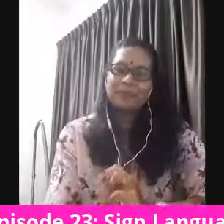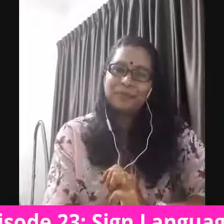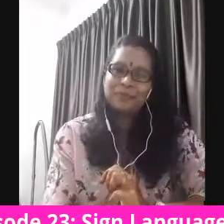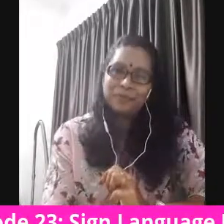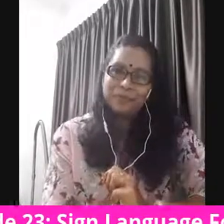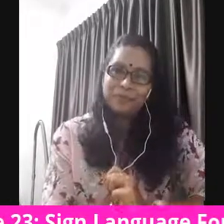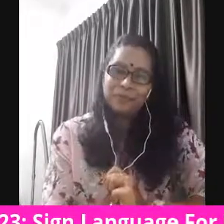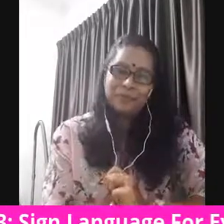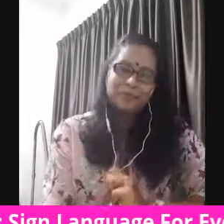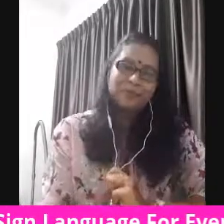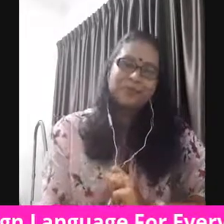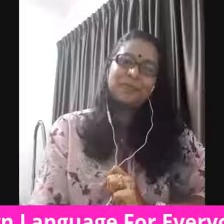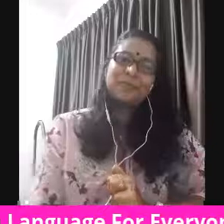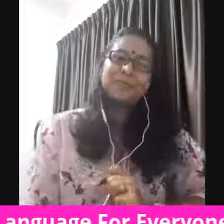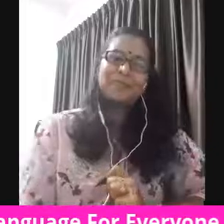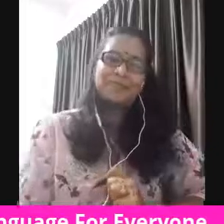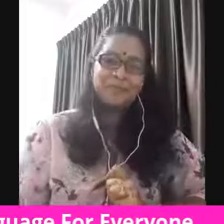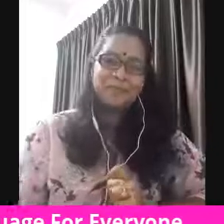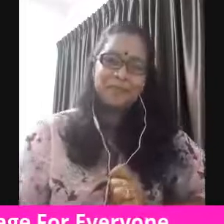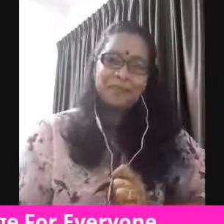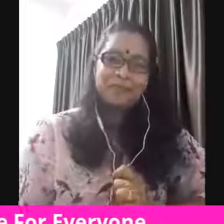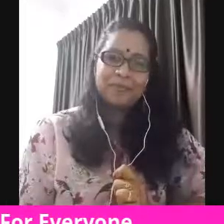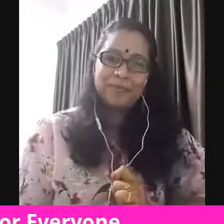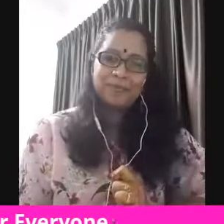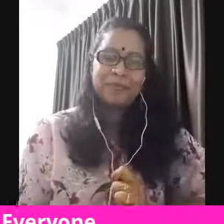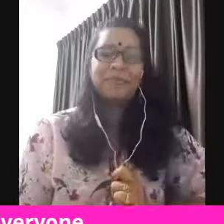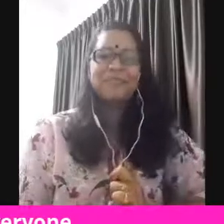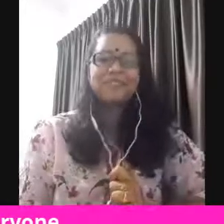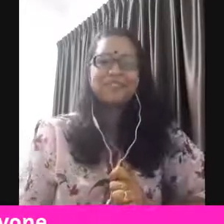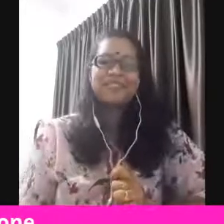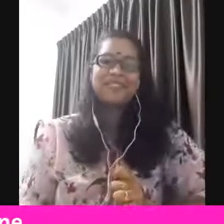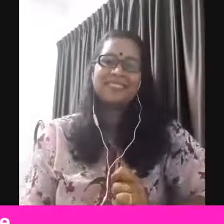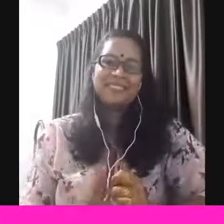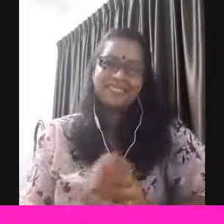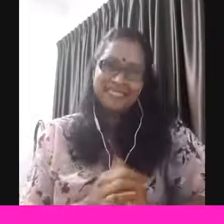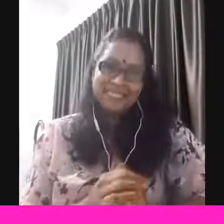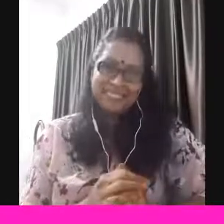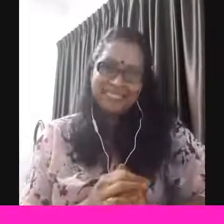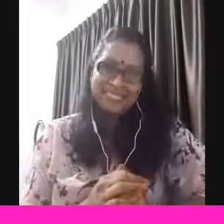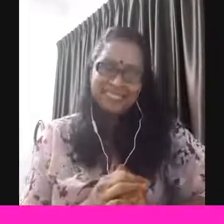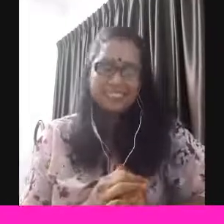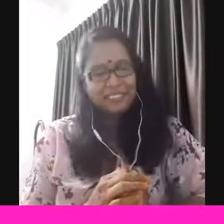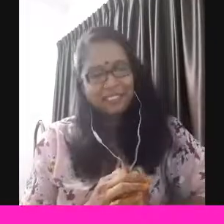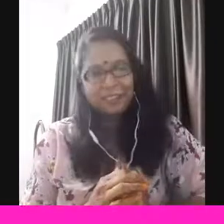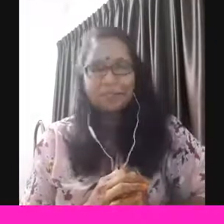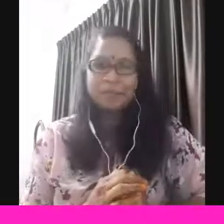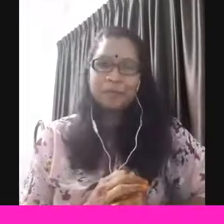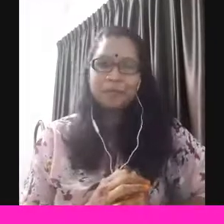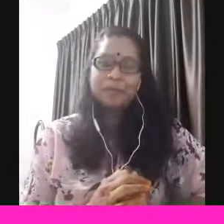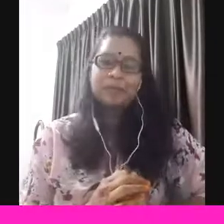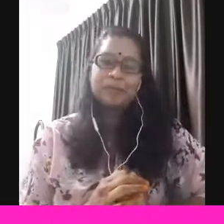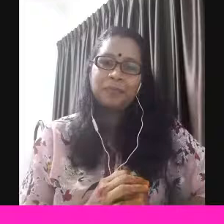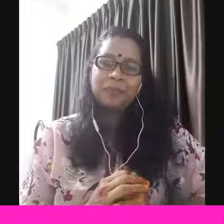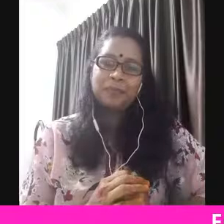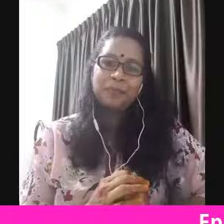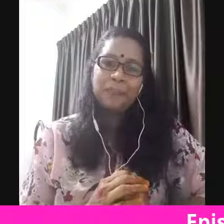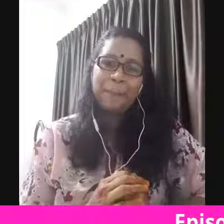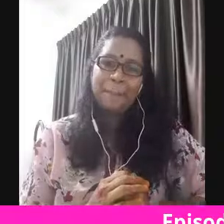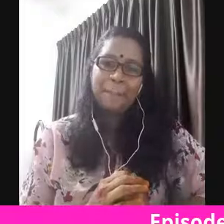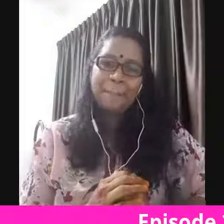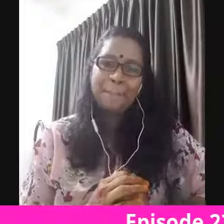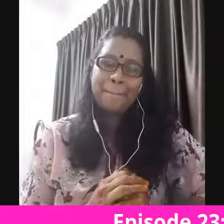next. We have been live for the past almost 55 minutes. 54. We're going to move on to the next question, which